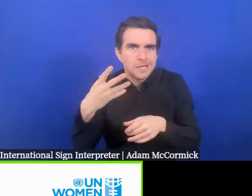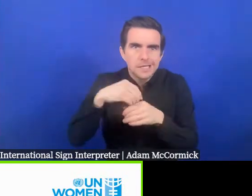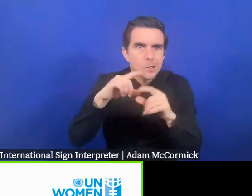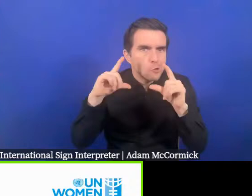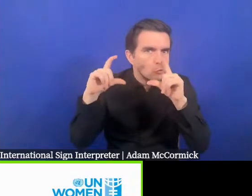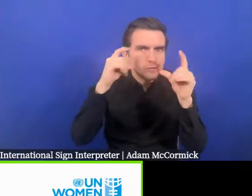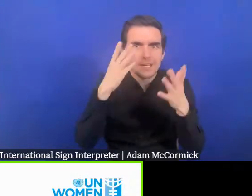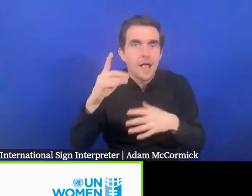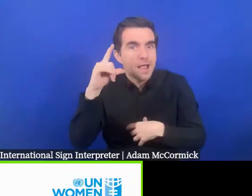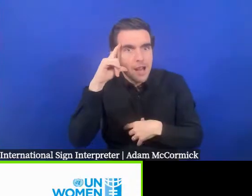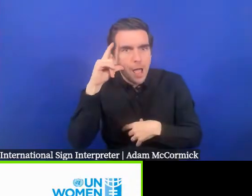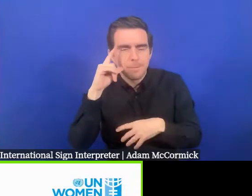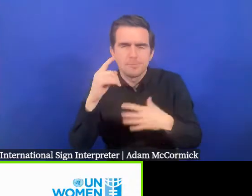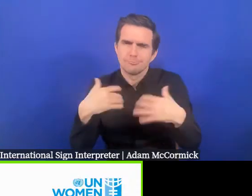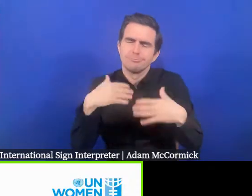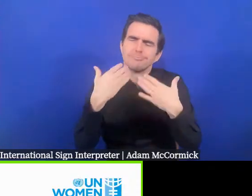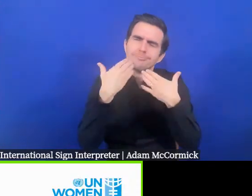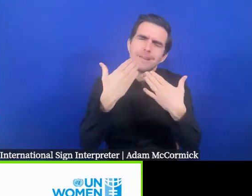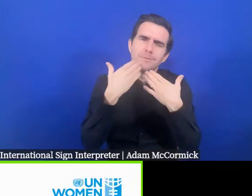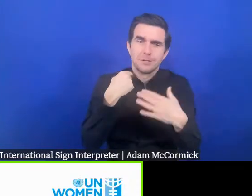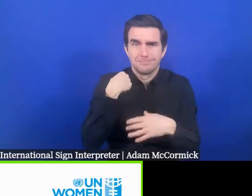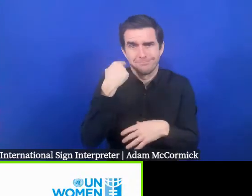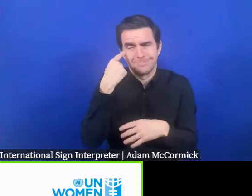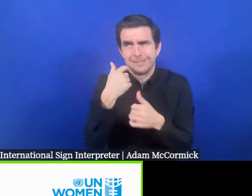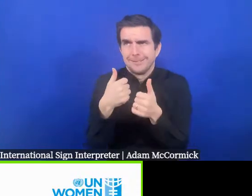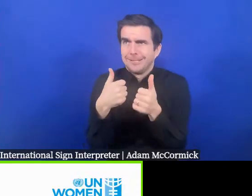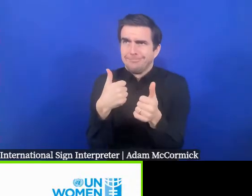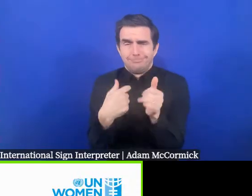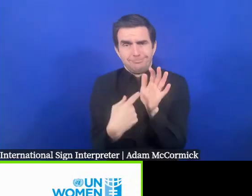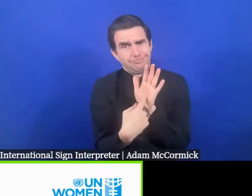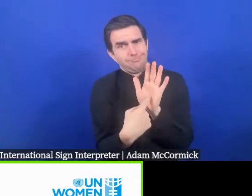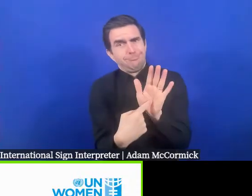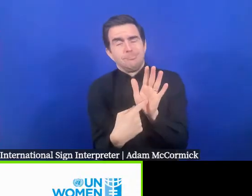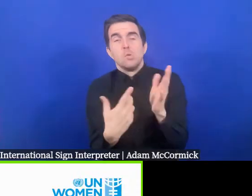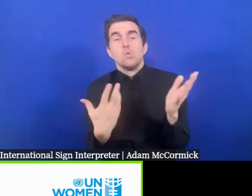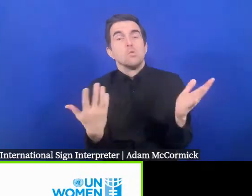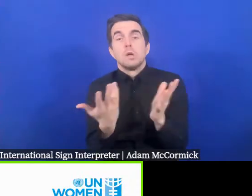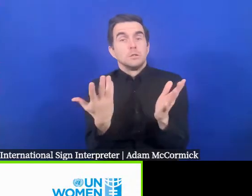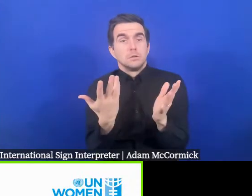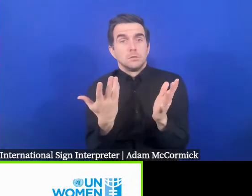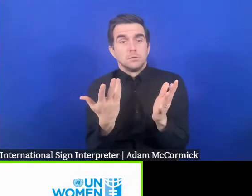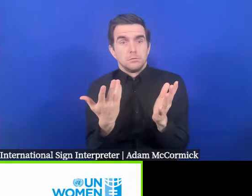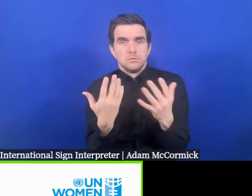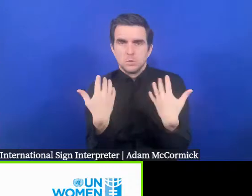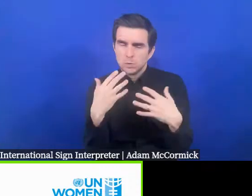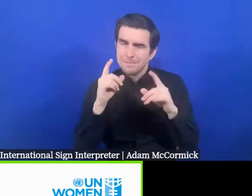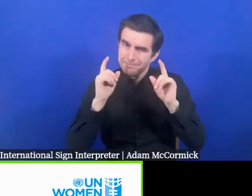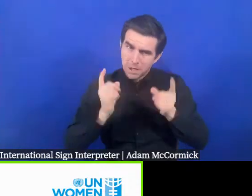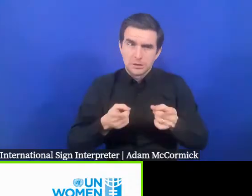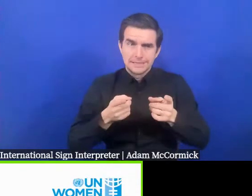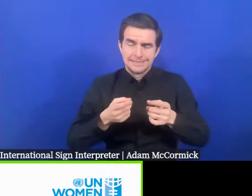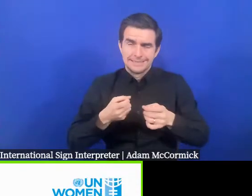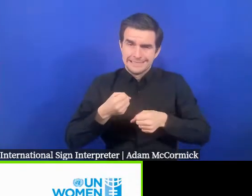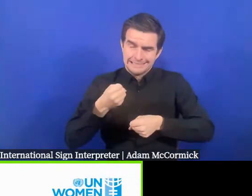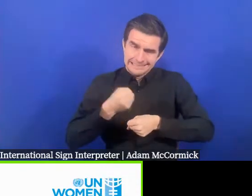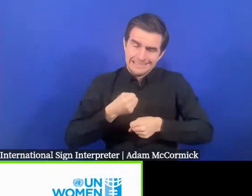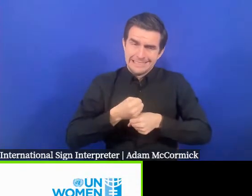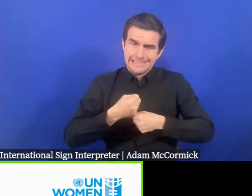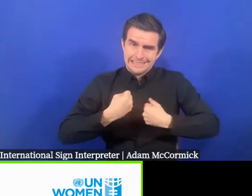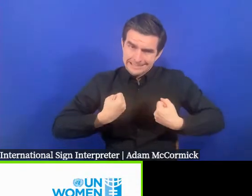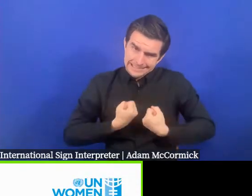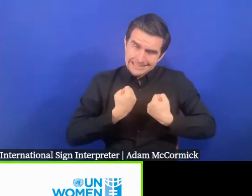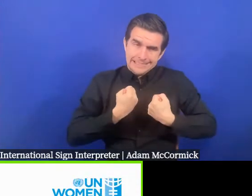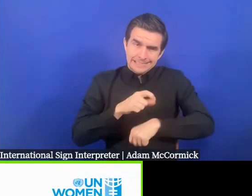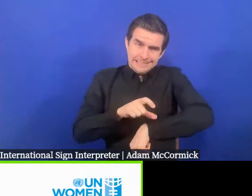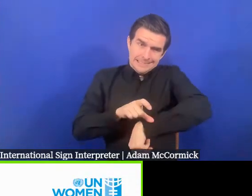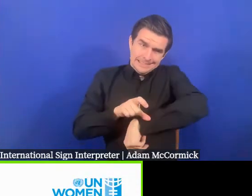right? You got that, you inputted, the zero draft have come, you've not seen it yet, you're hoping to see